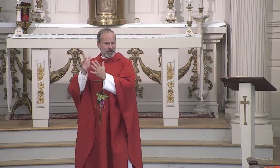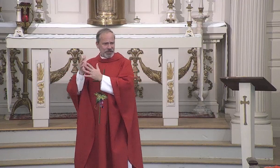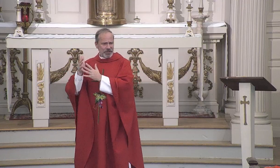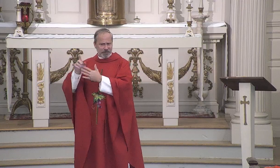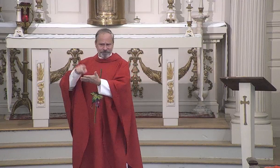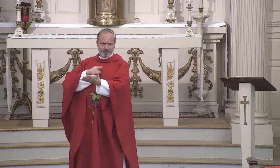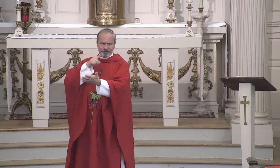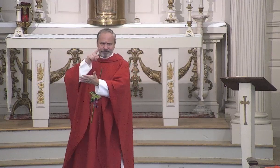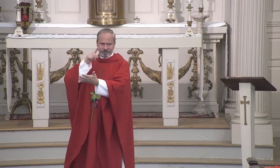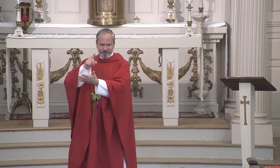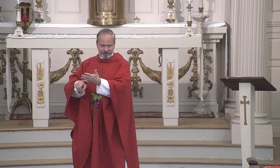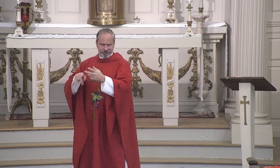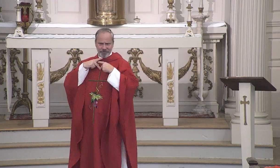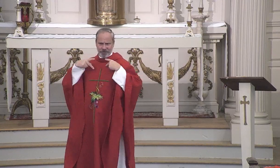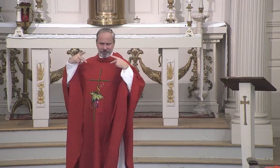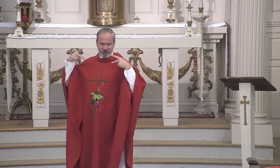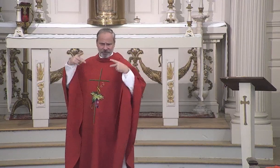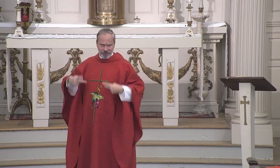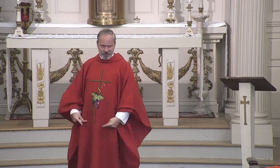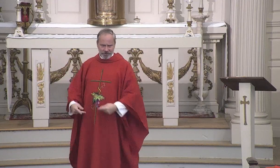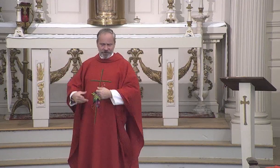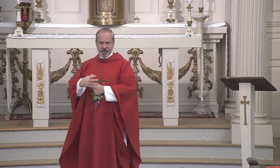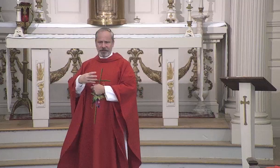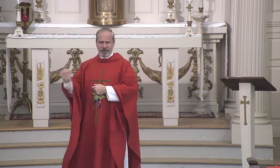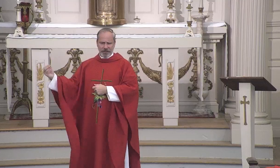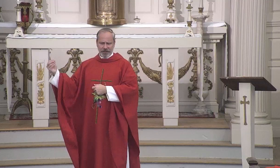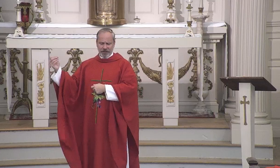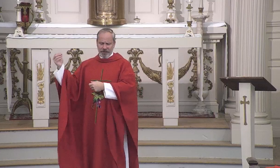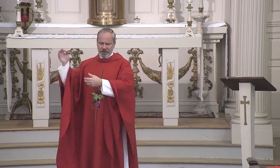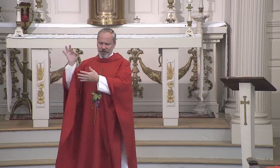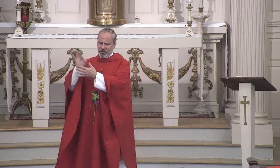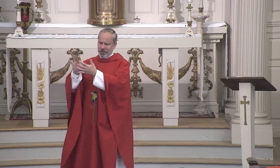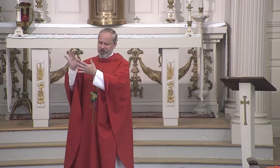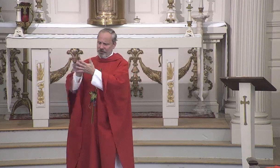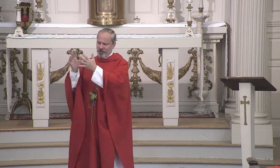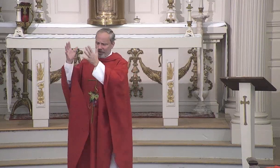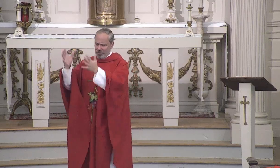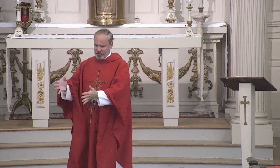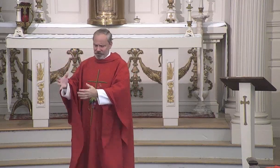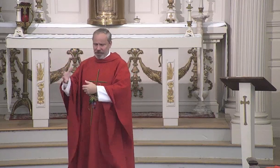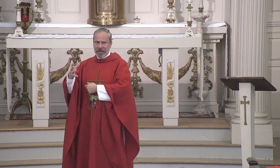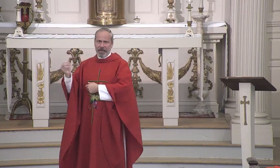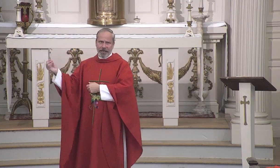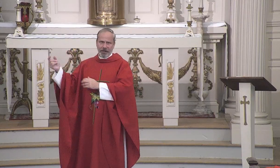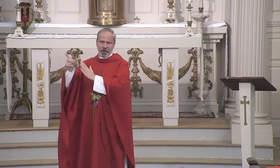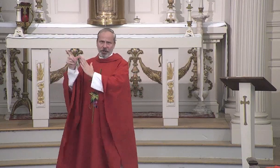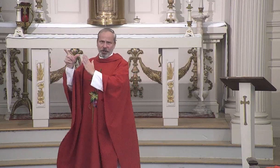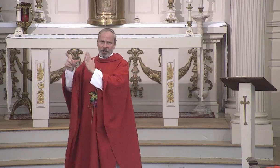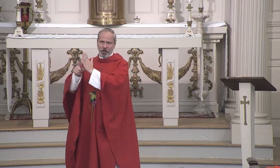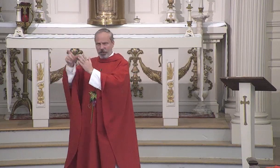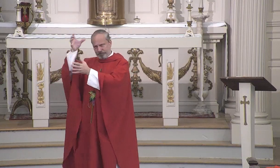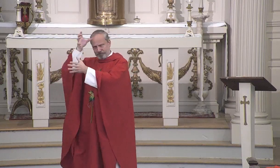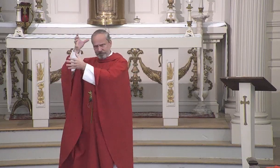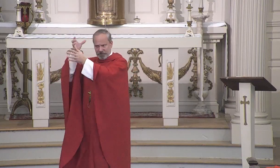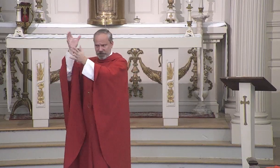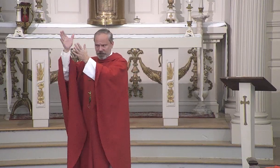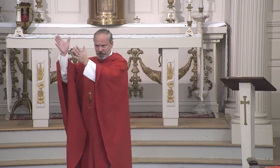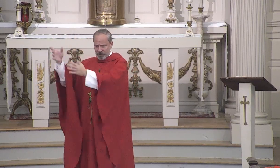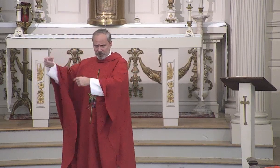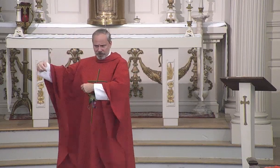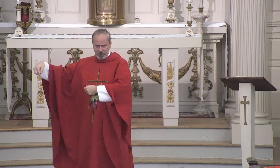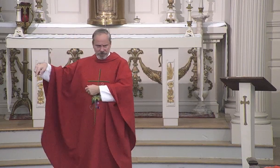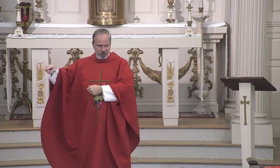in yesterday and today's gospel, Jesus criticizing the Pharisees and